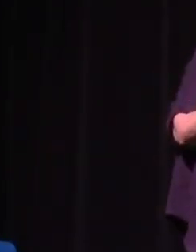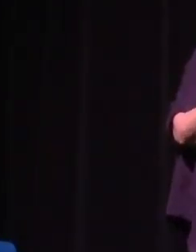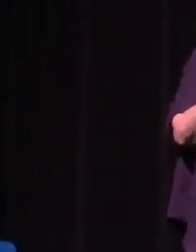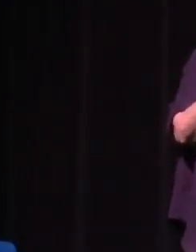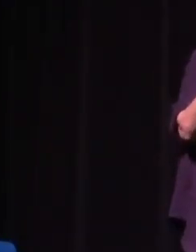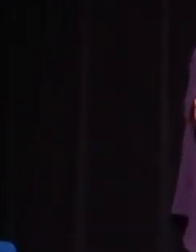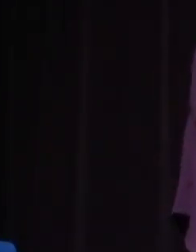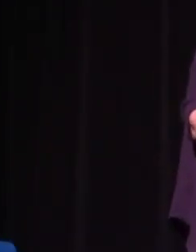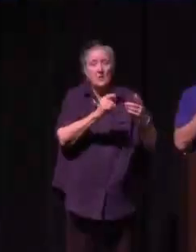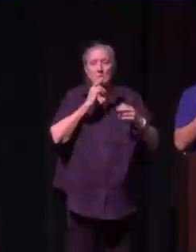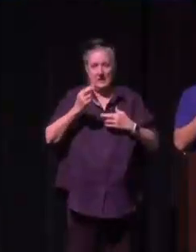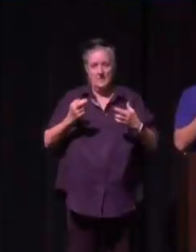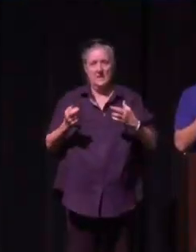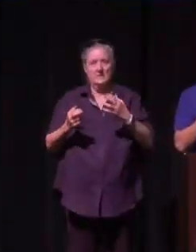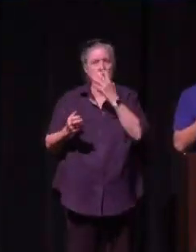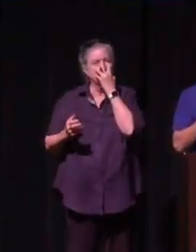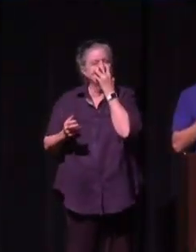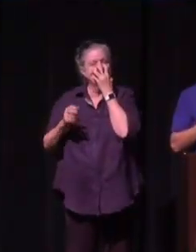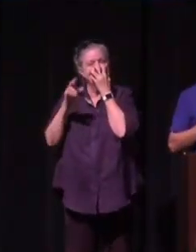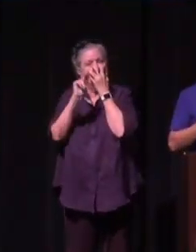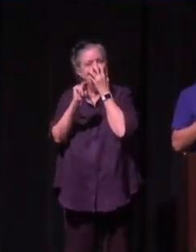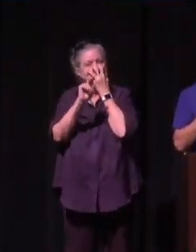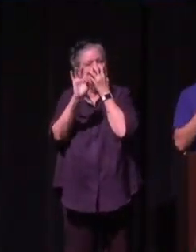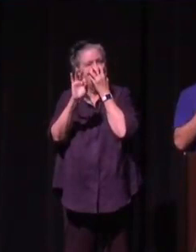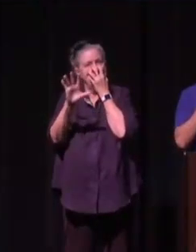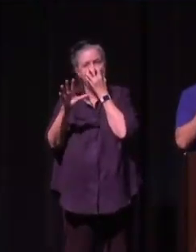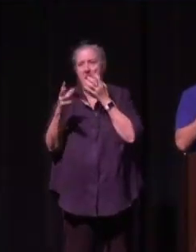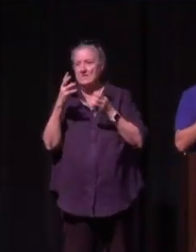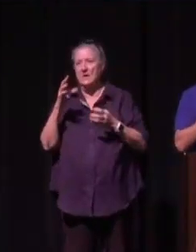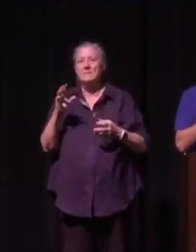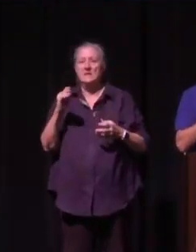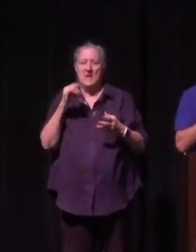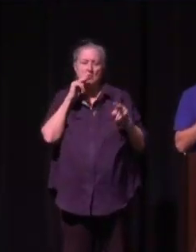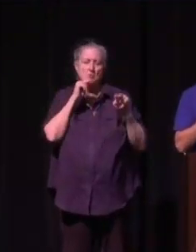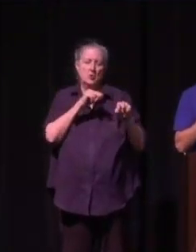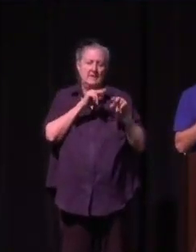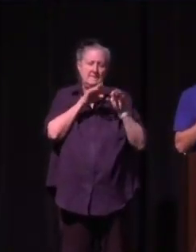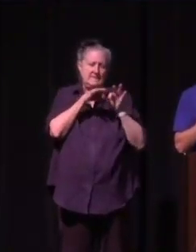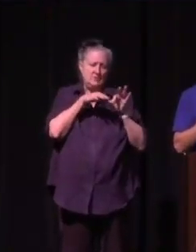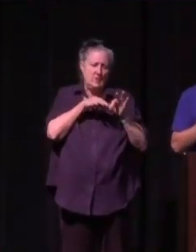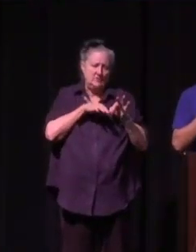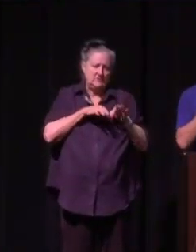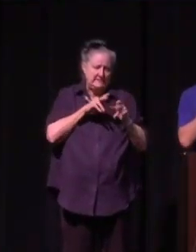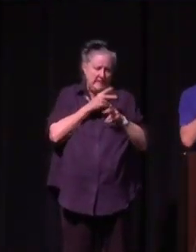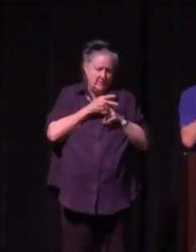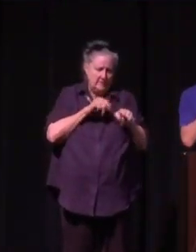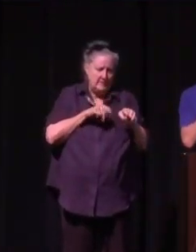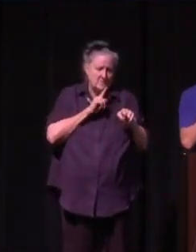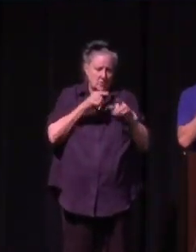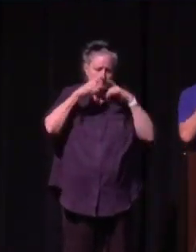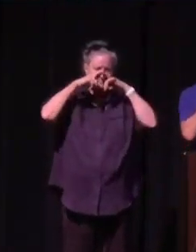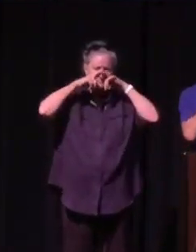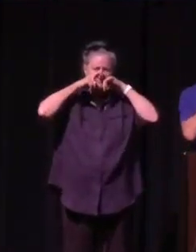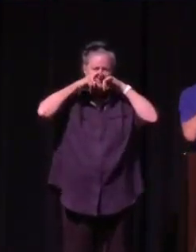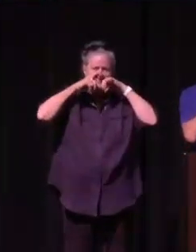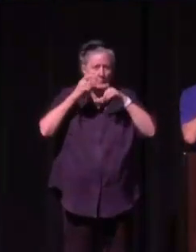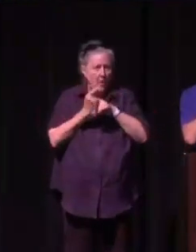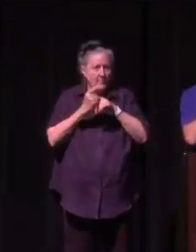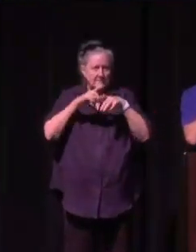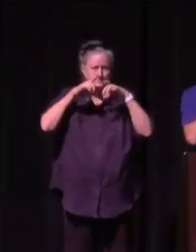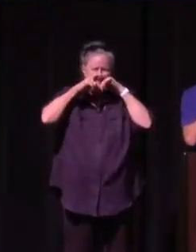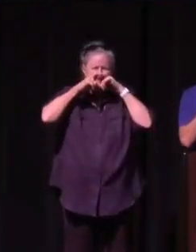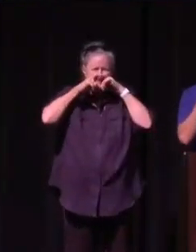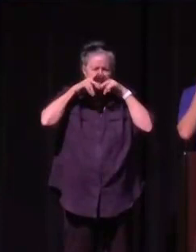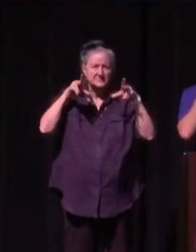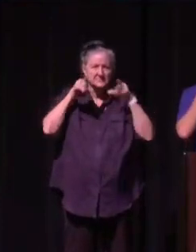really recommend that you use an N95 mask and look at the instructions on the mask carefully and make sure you're putting it on properly, that you have